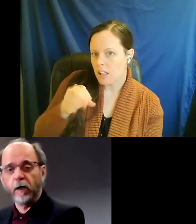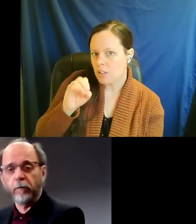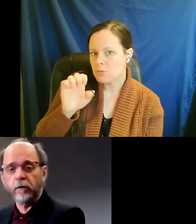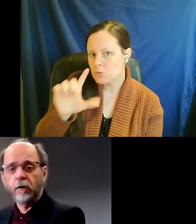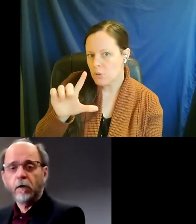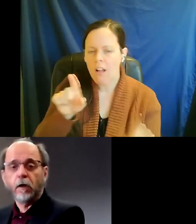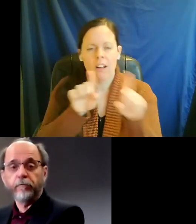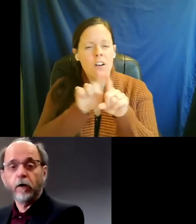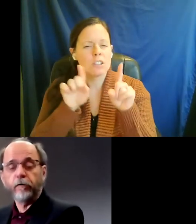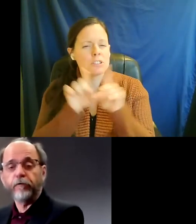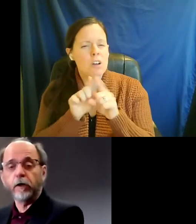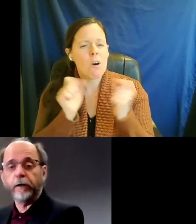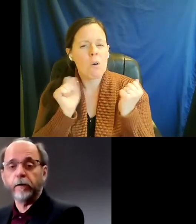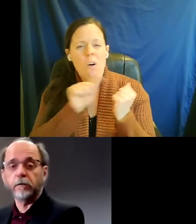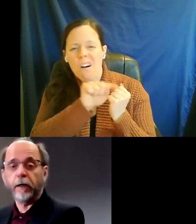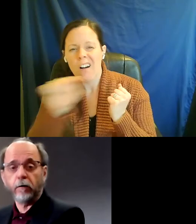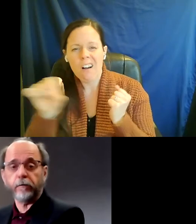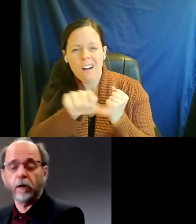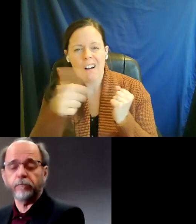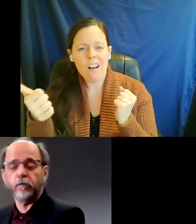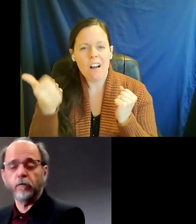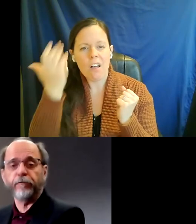countless number of other frontline